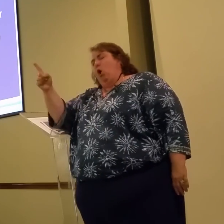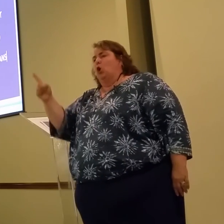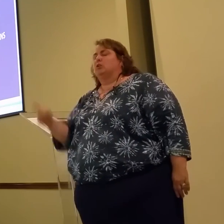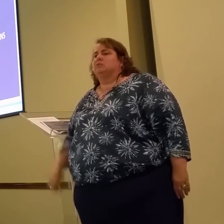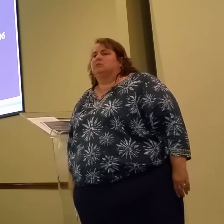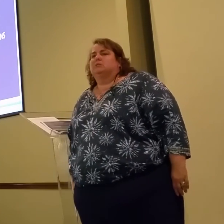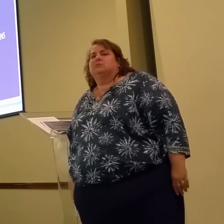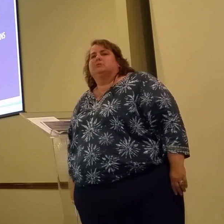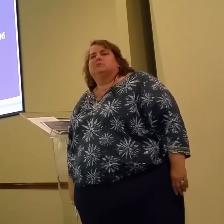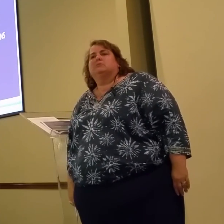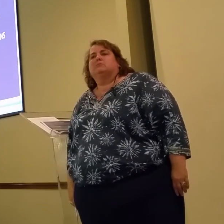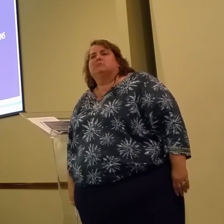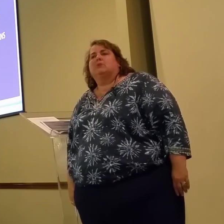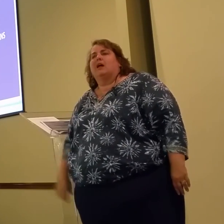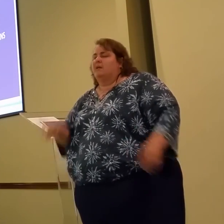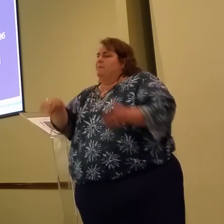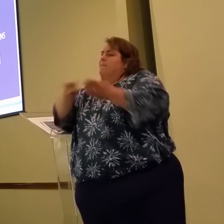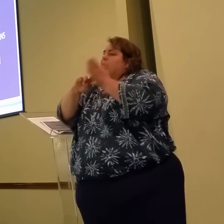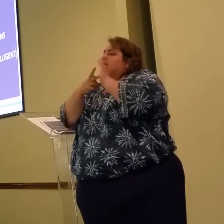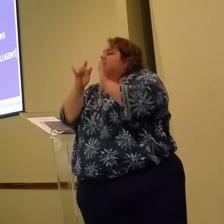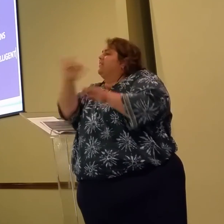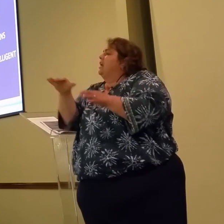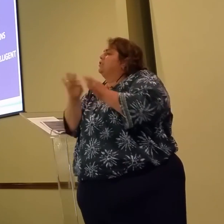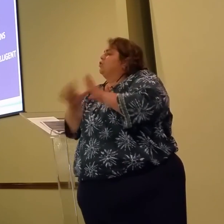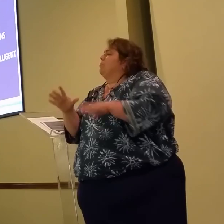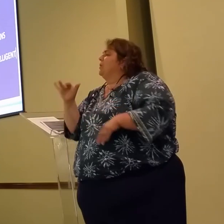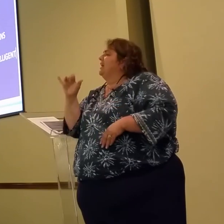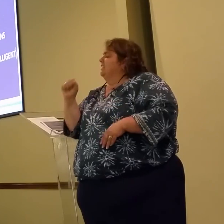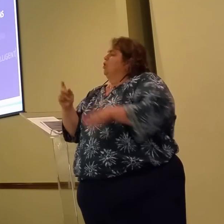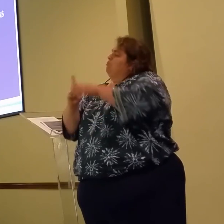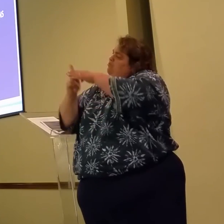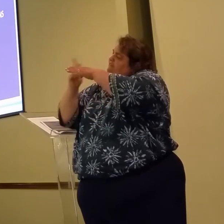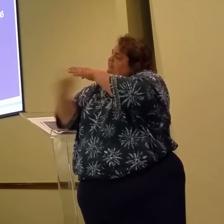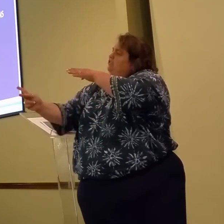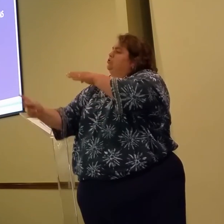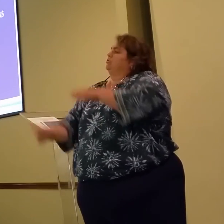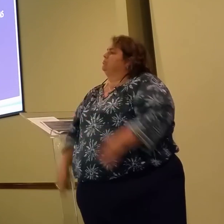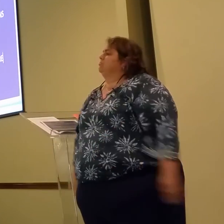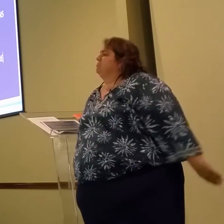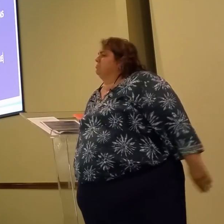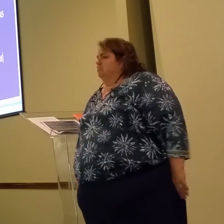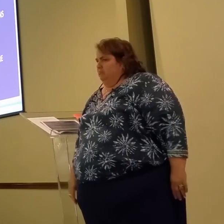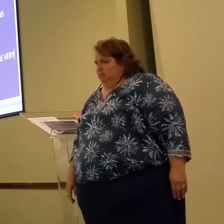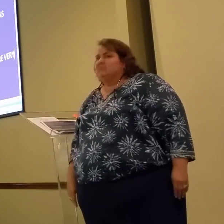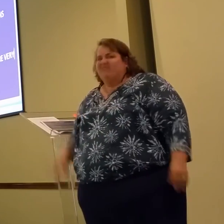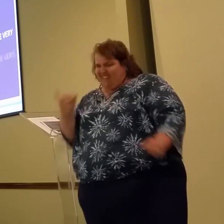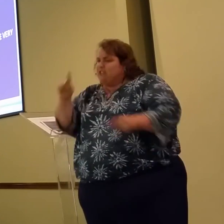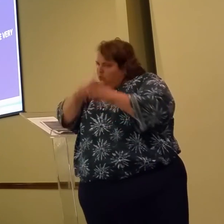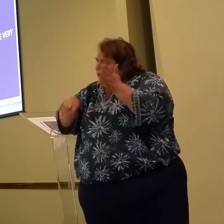interpreter is very intelligent, meaning that they are very professional in